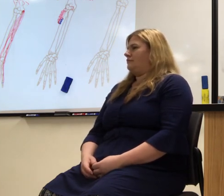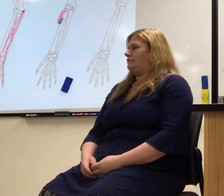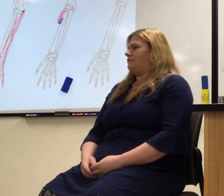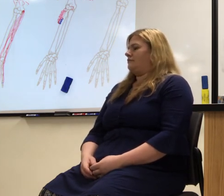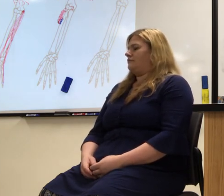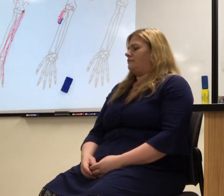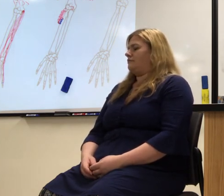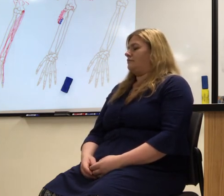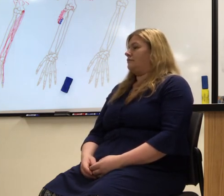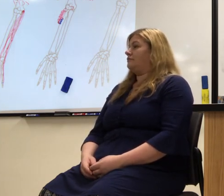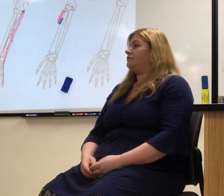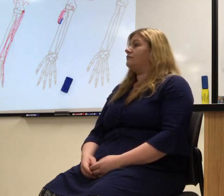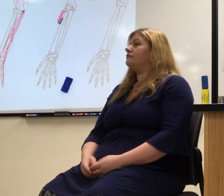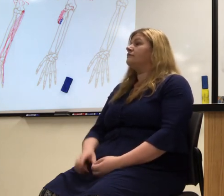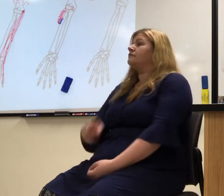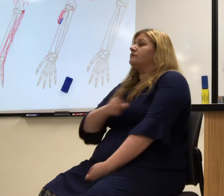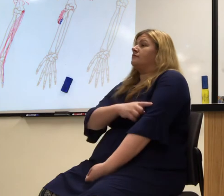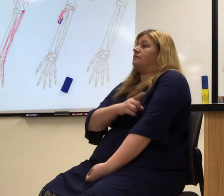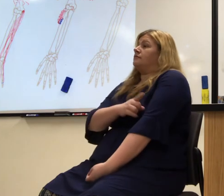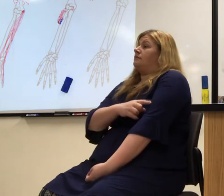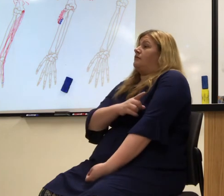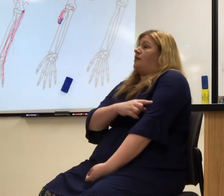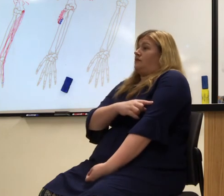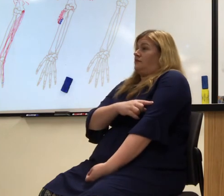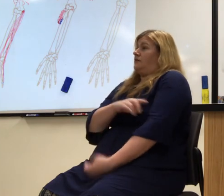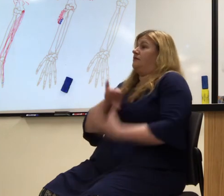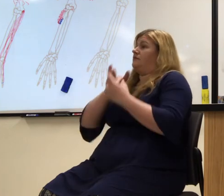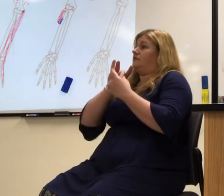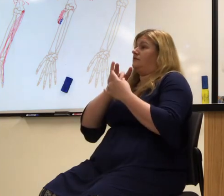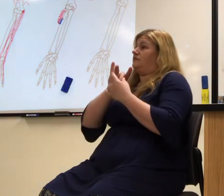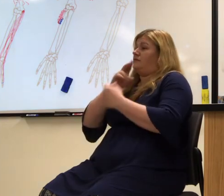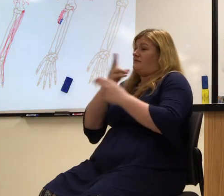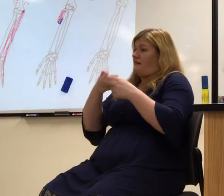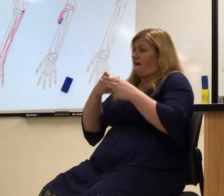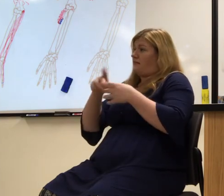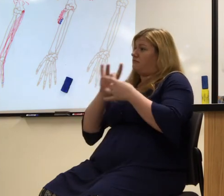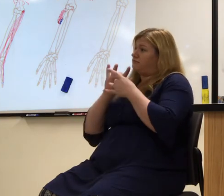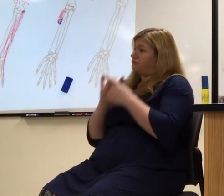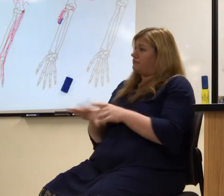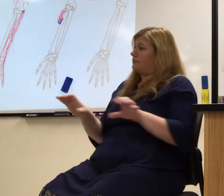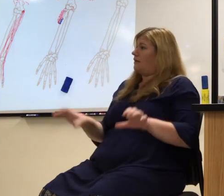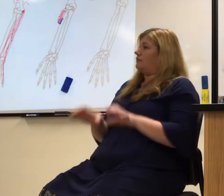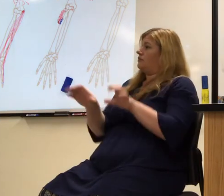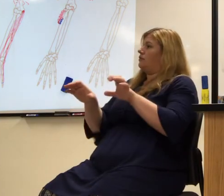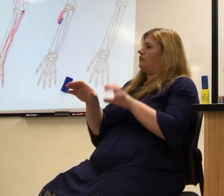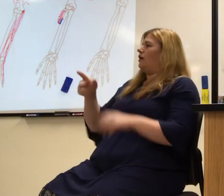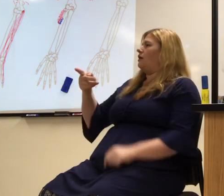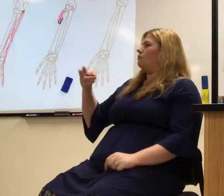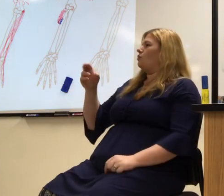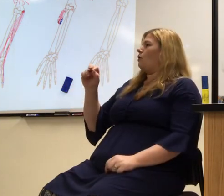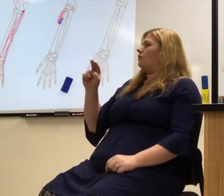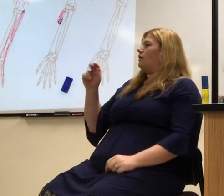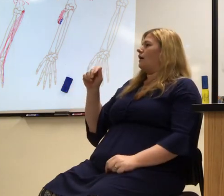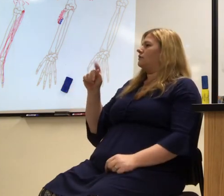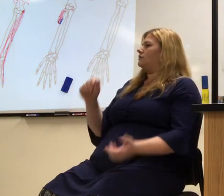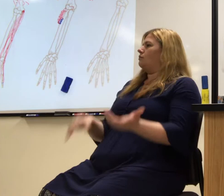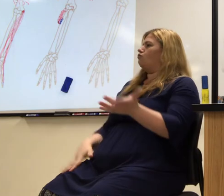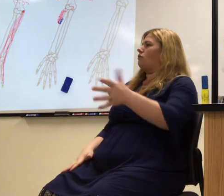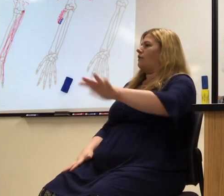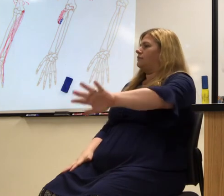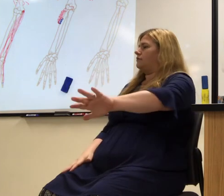This muscle is named for its action. What does it do? Pronates. Also named for its shape. That implies it has four